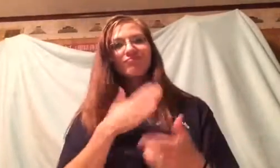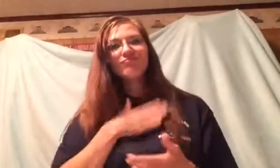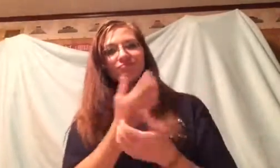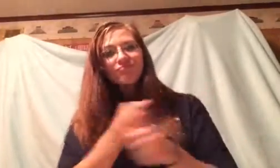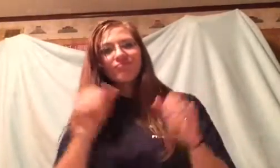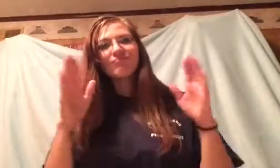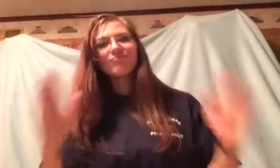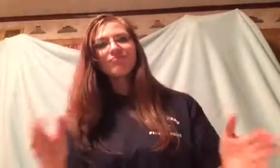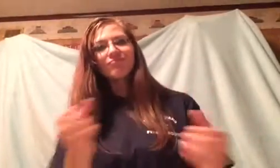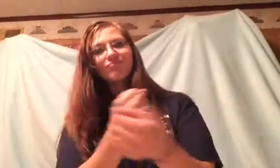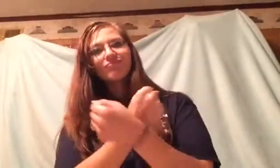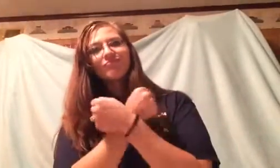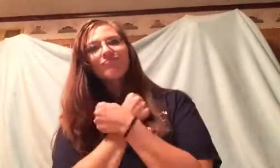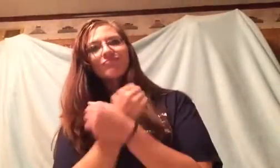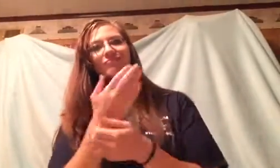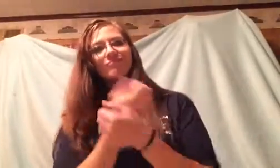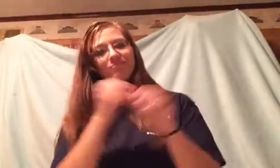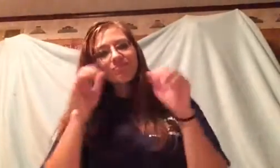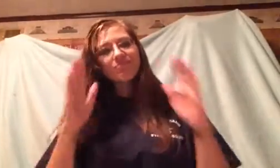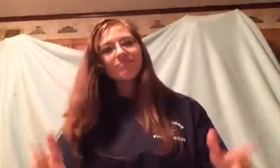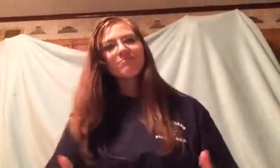my Savior loves, my Savior lives